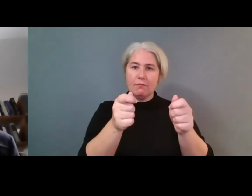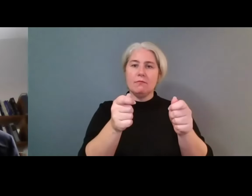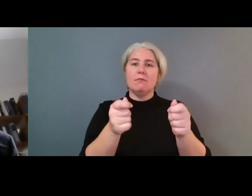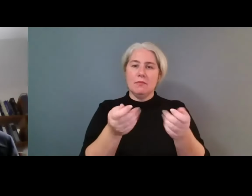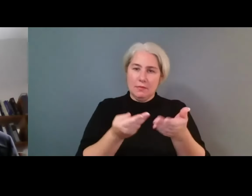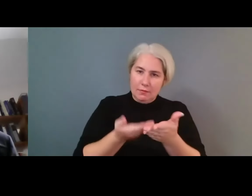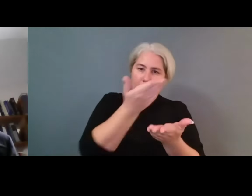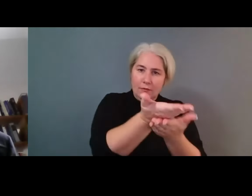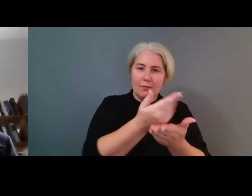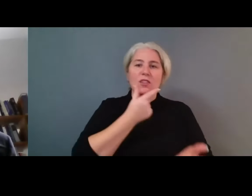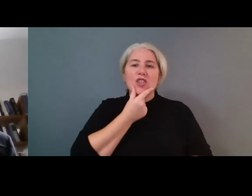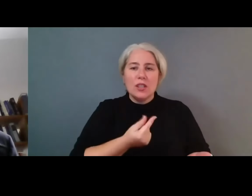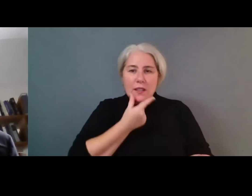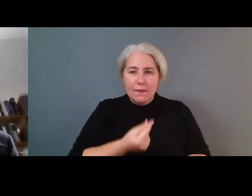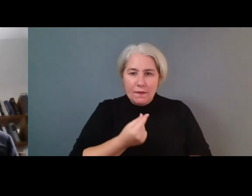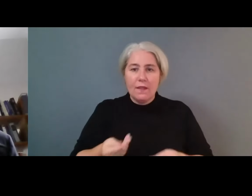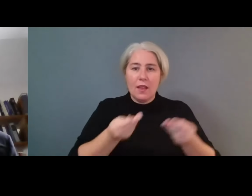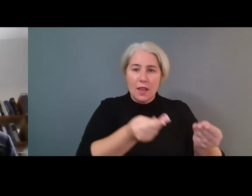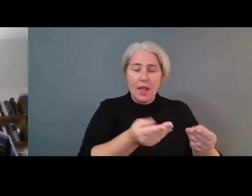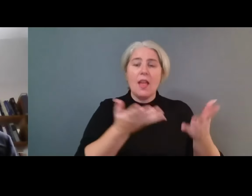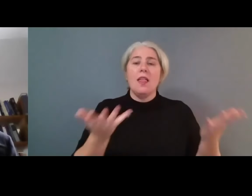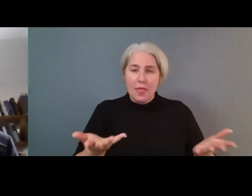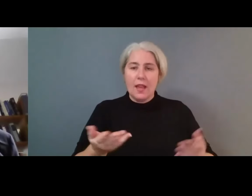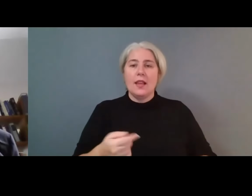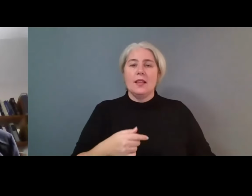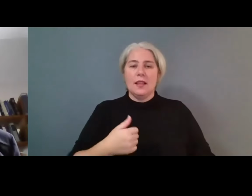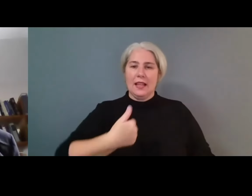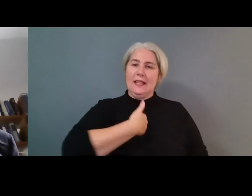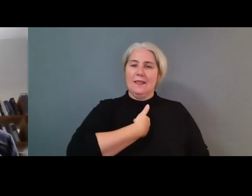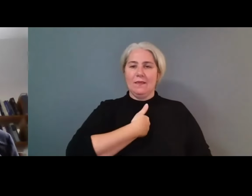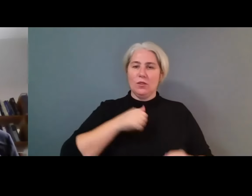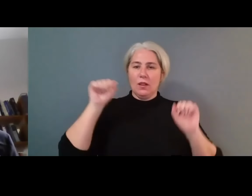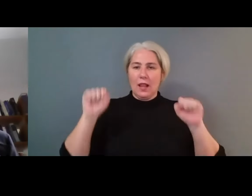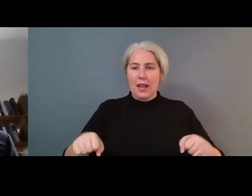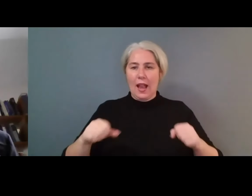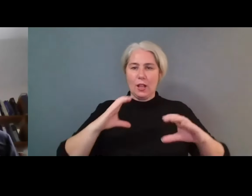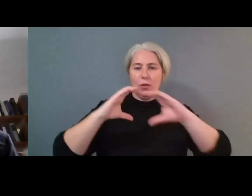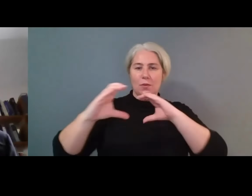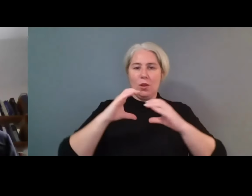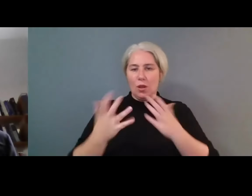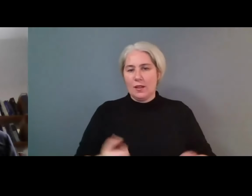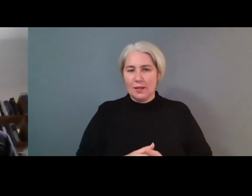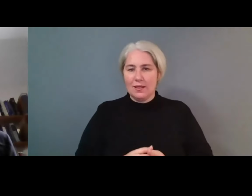and then there will be a decision on the individual communication. It's like a court procedure where individual